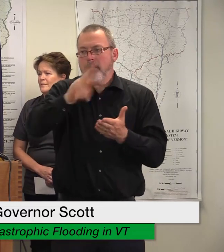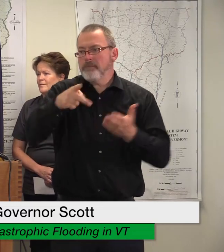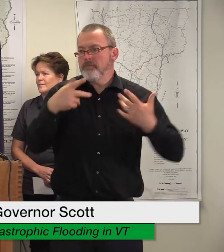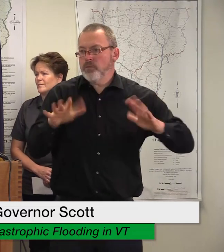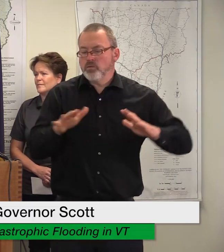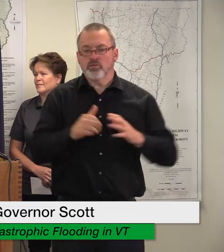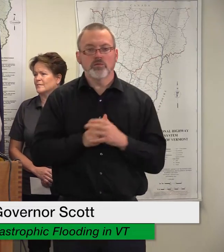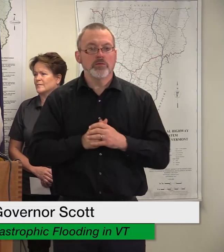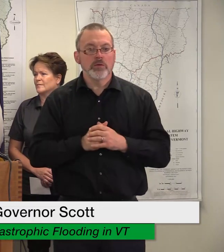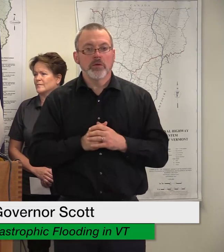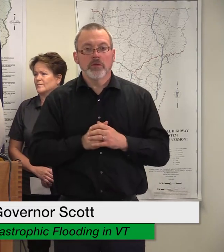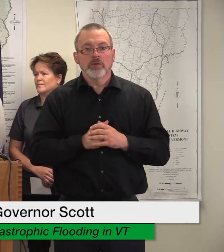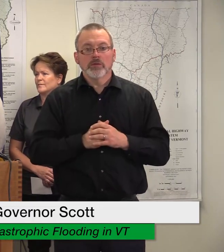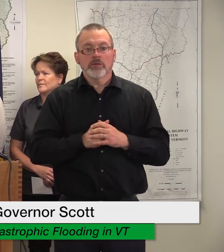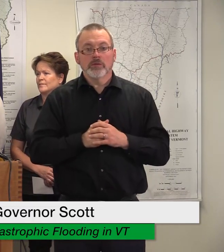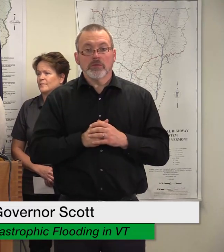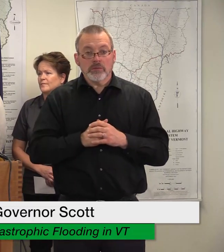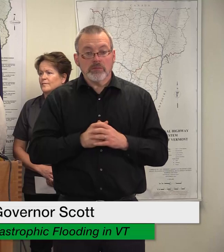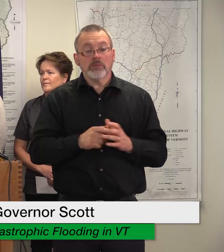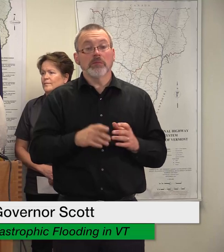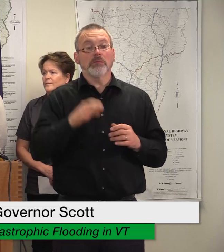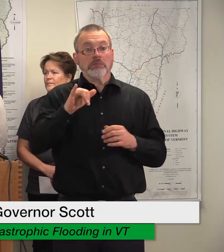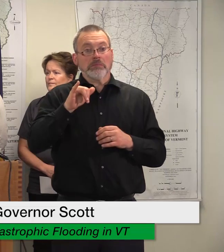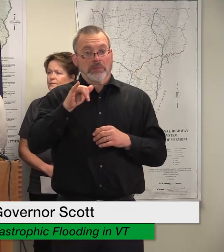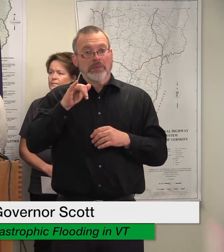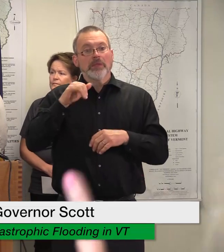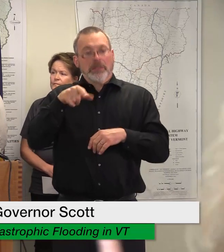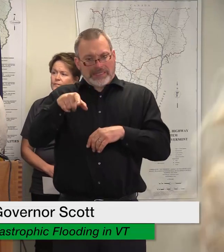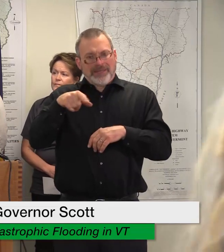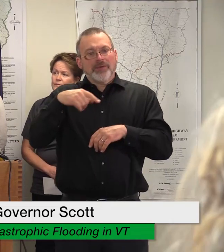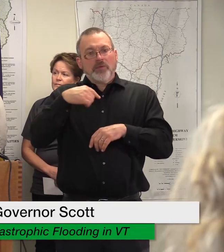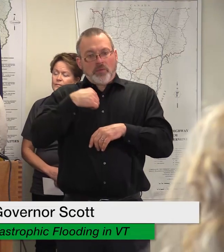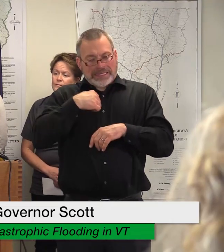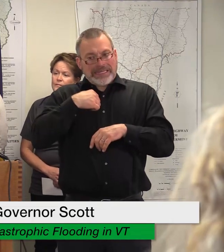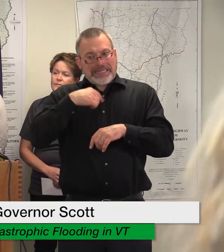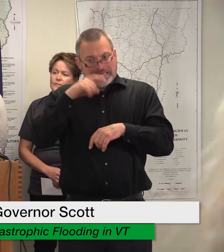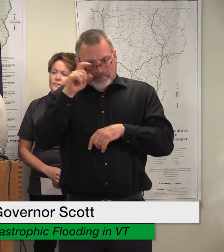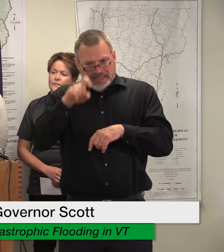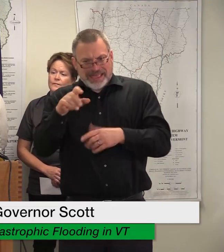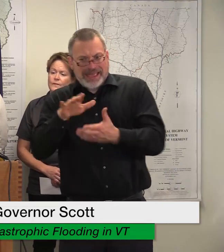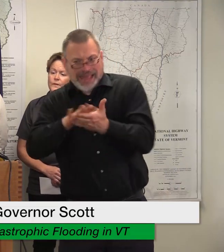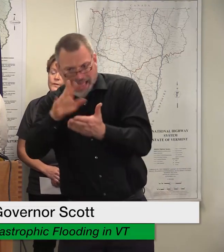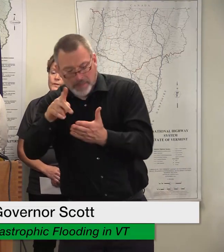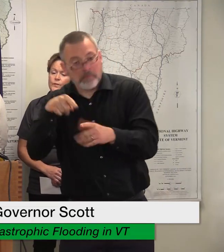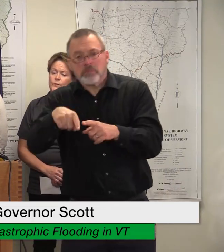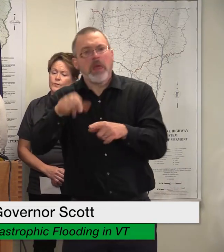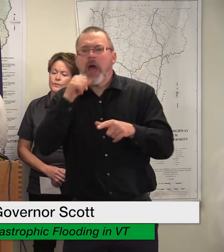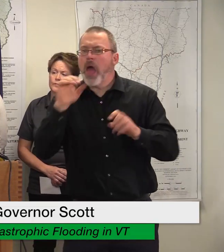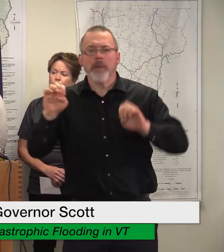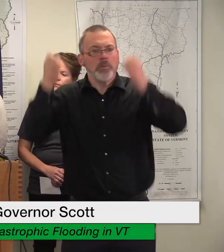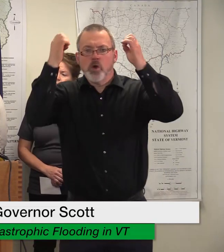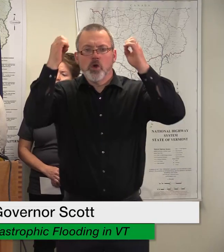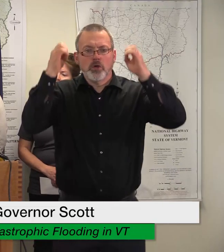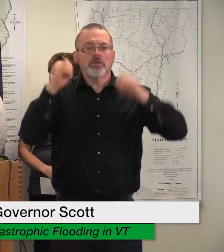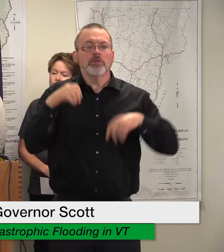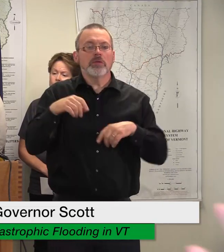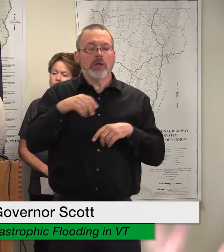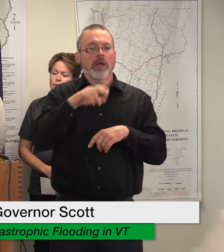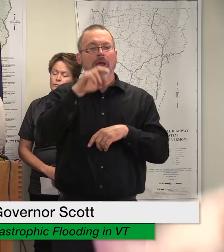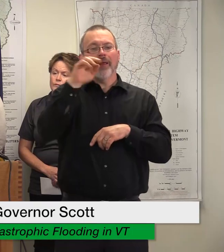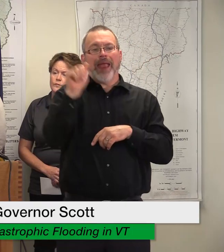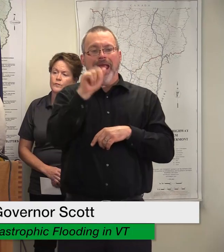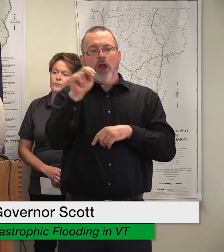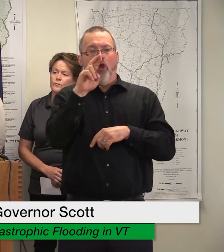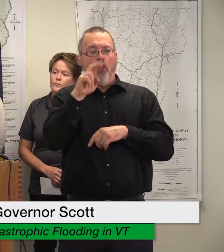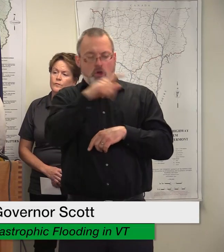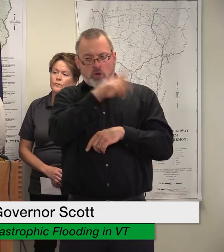of natural material is considered necessary but not an emergency, ANR's river management engineer should be contacted. They'll